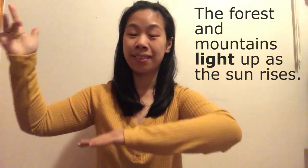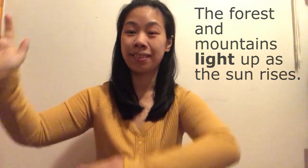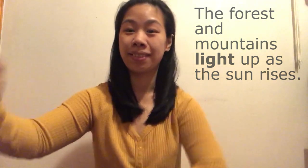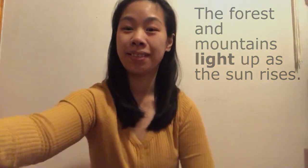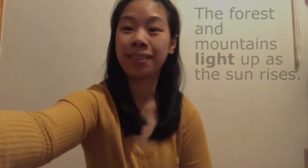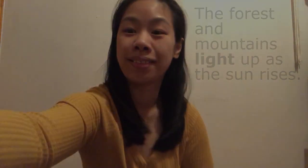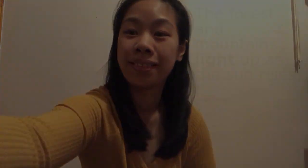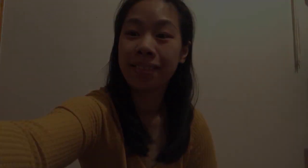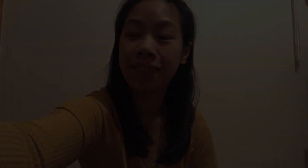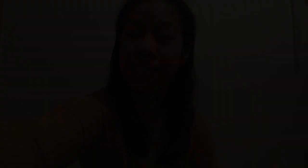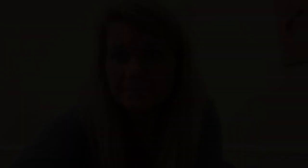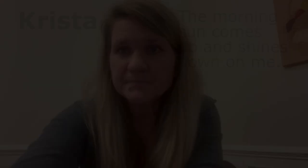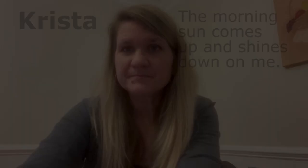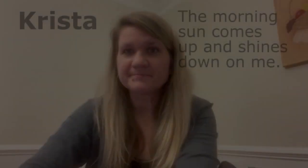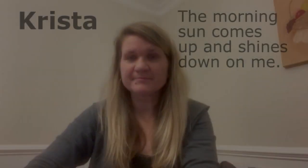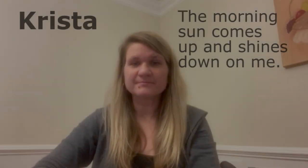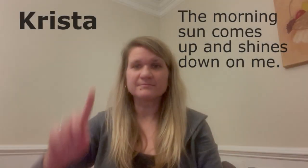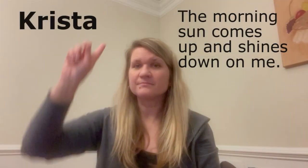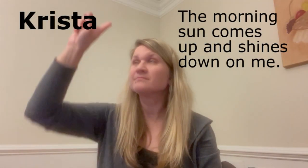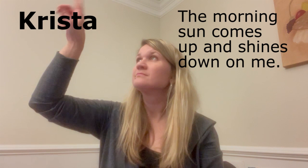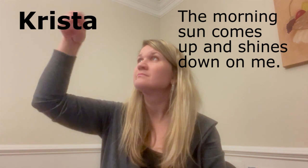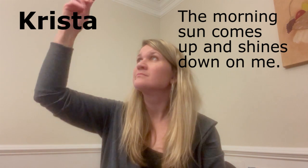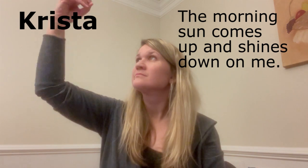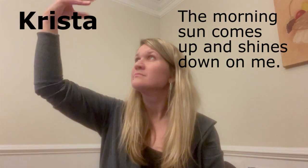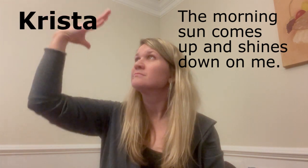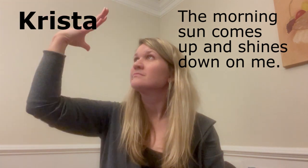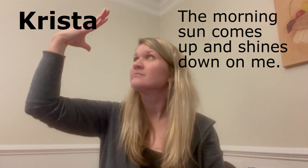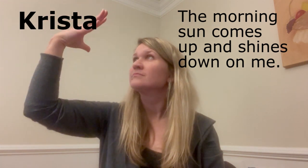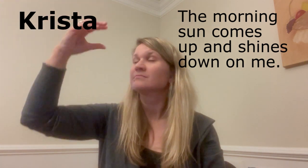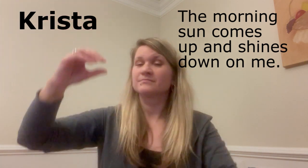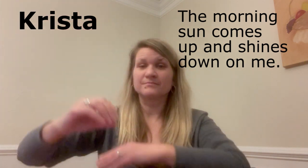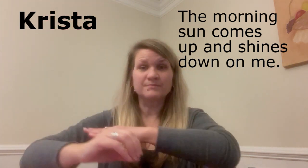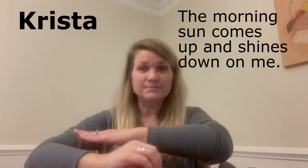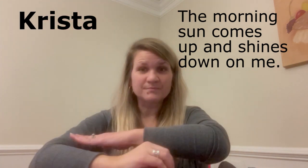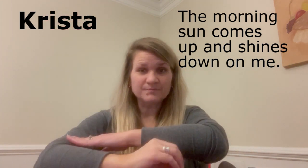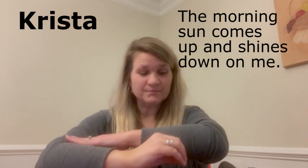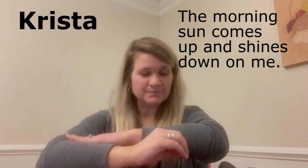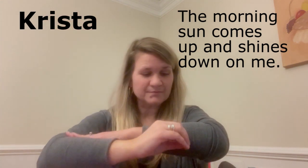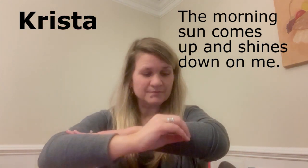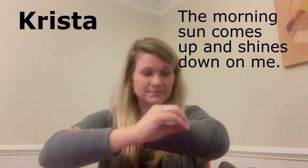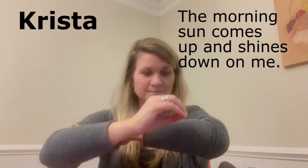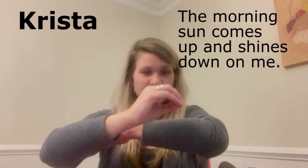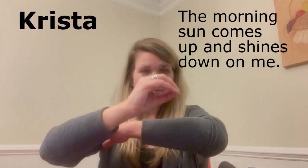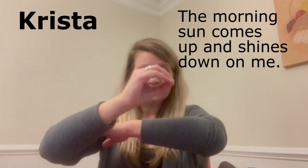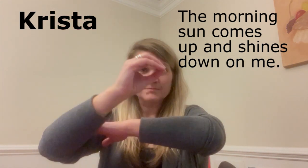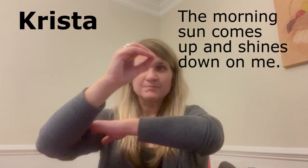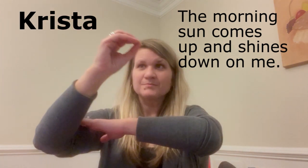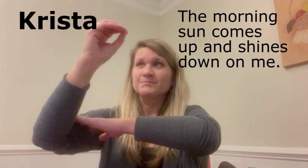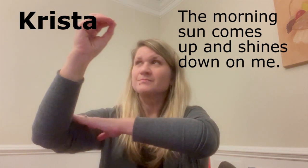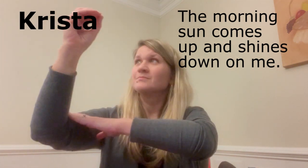shining down there are different ways to sign sunshine sunlight sun coming up over the horizon